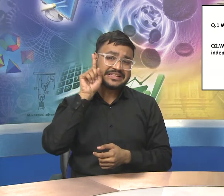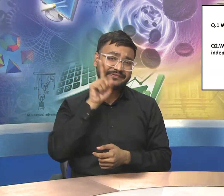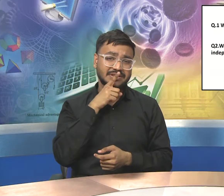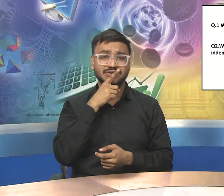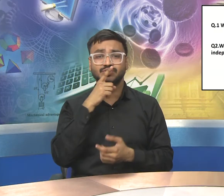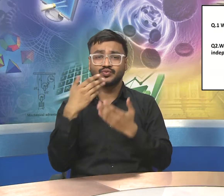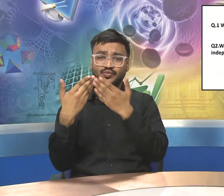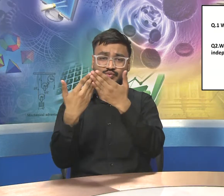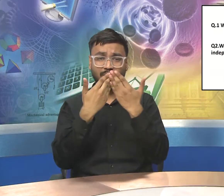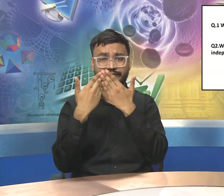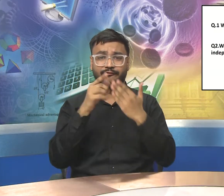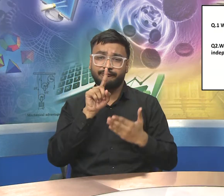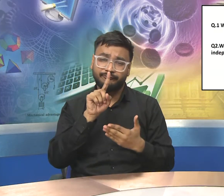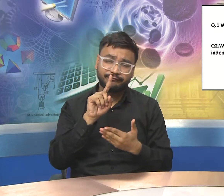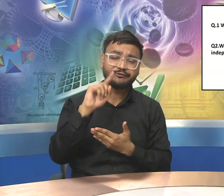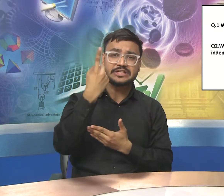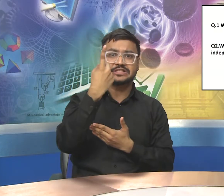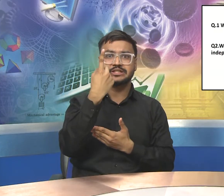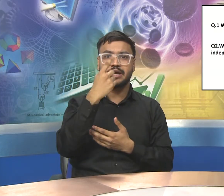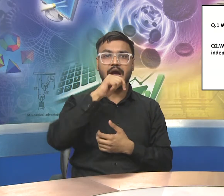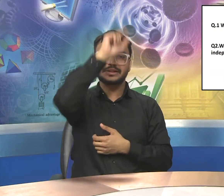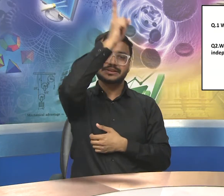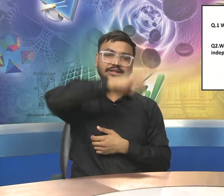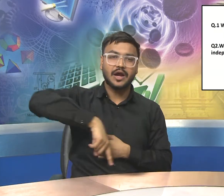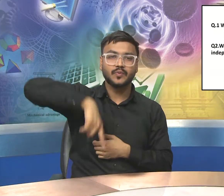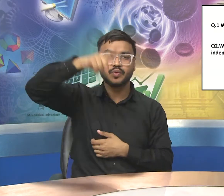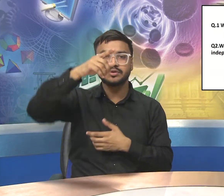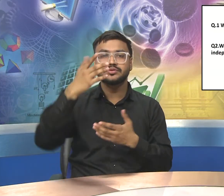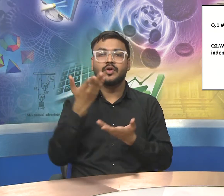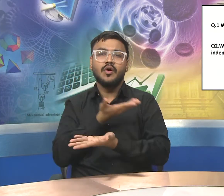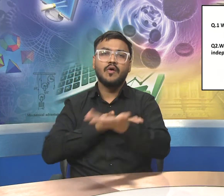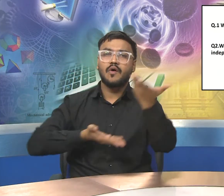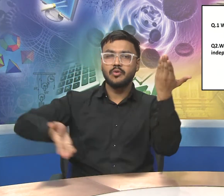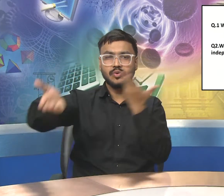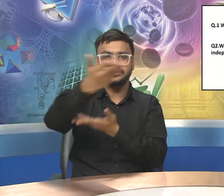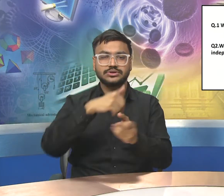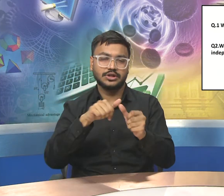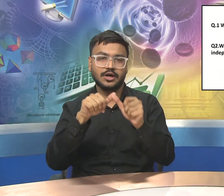When was the first deaf school started in India?